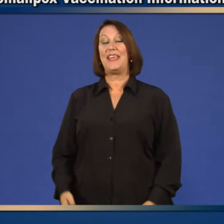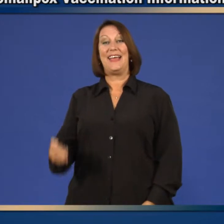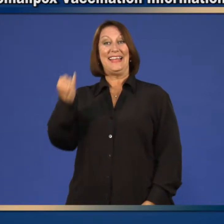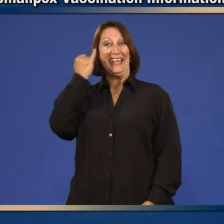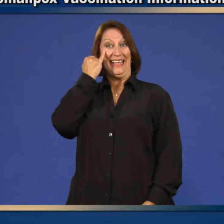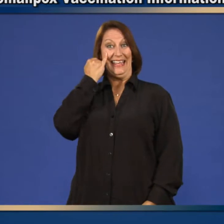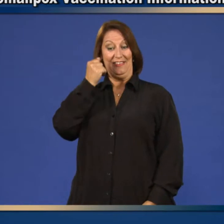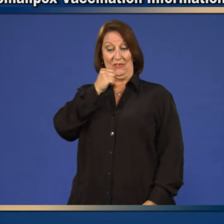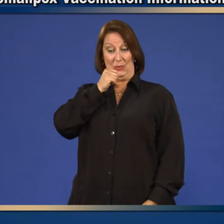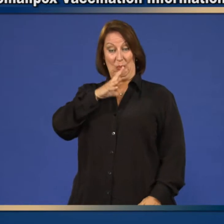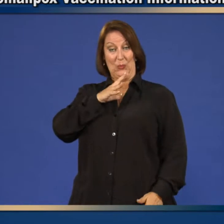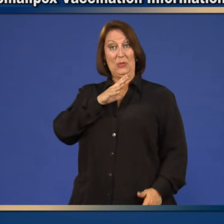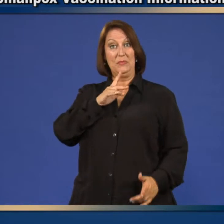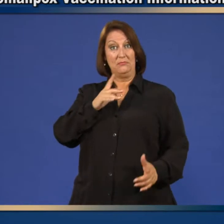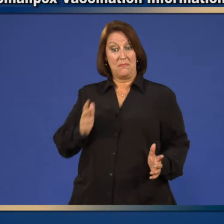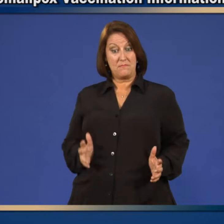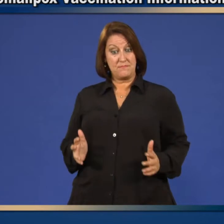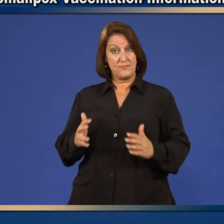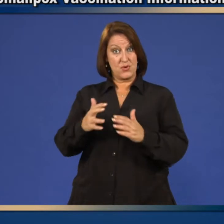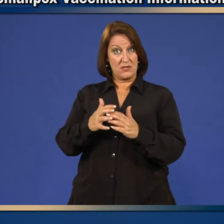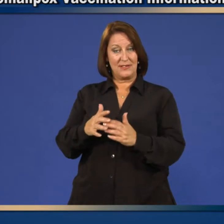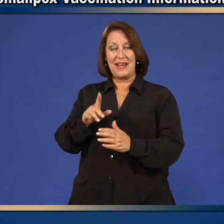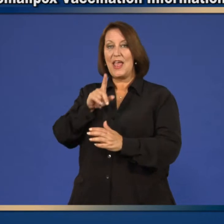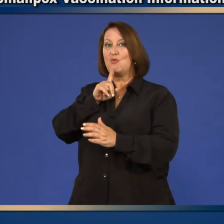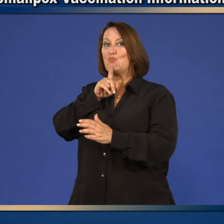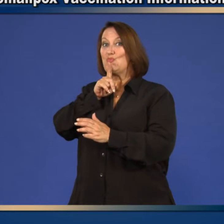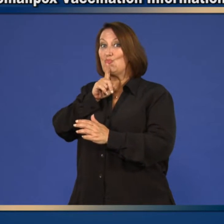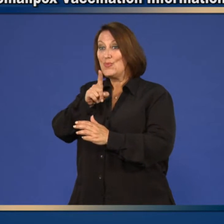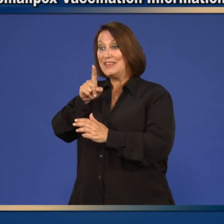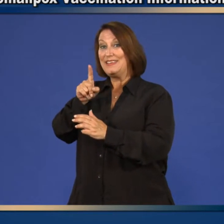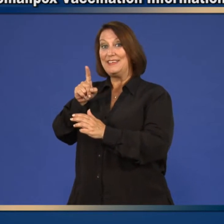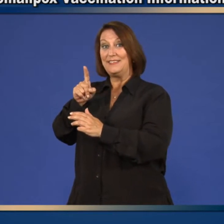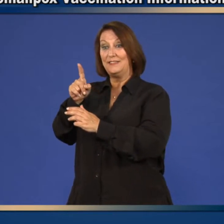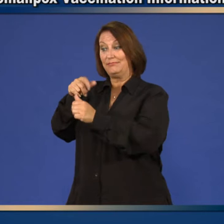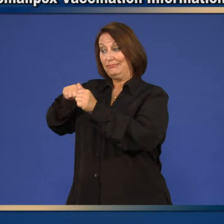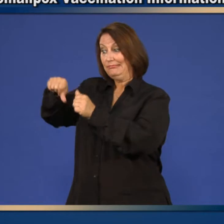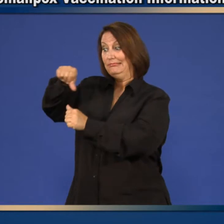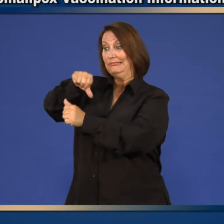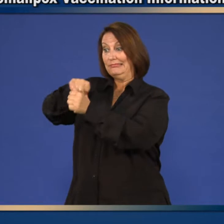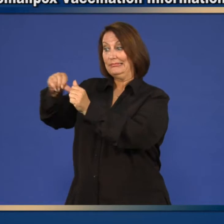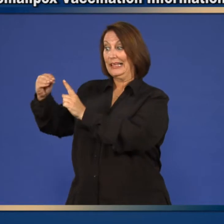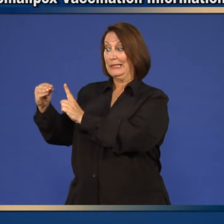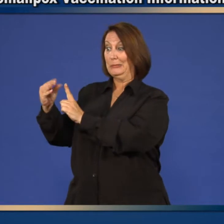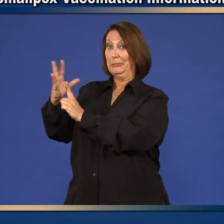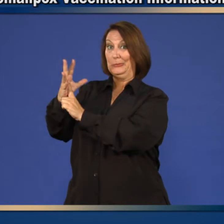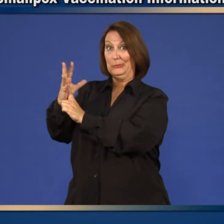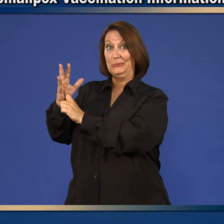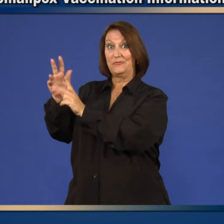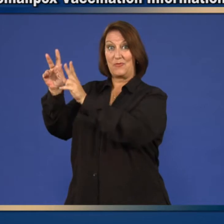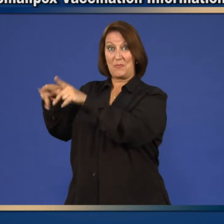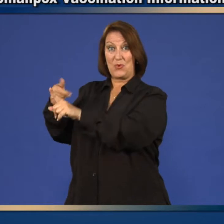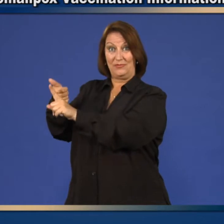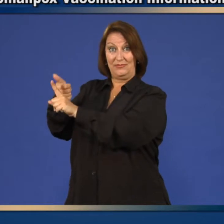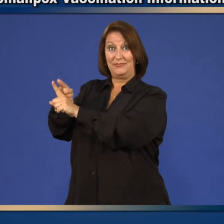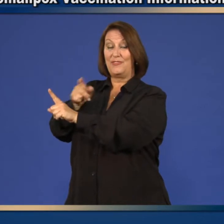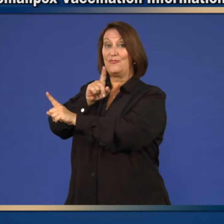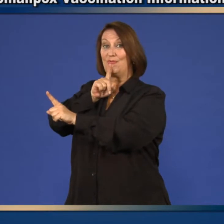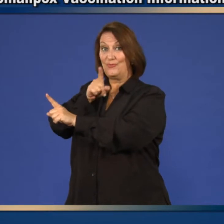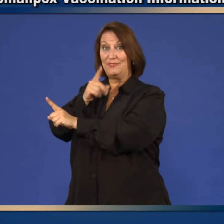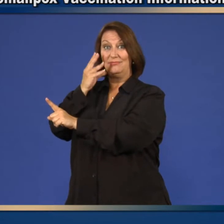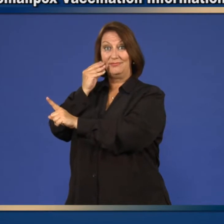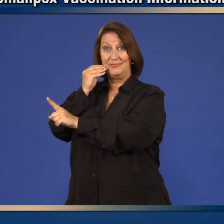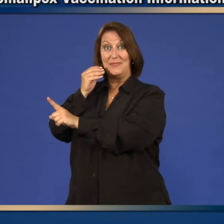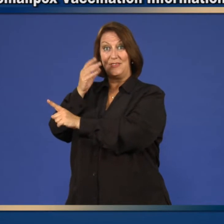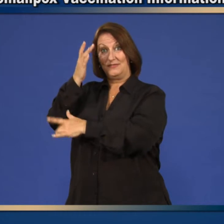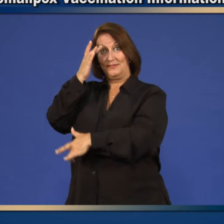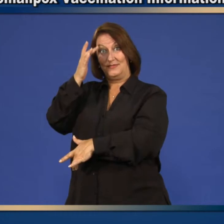Pregnant women should not get the smallpox vaccine unless they have been in contact with someone with smallpox